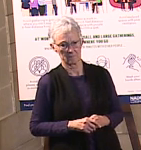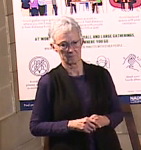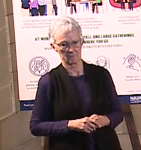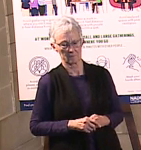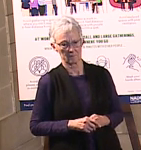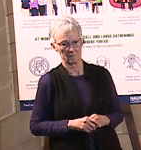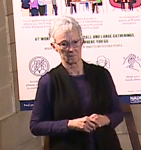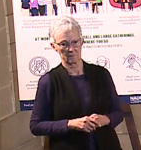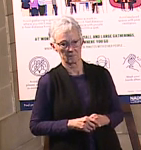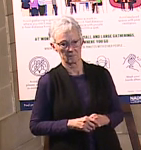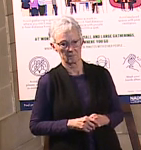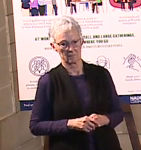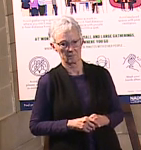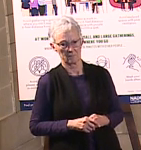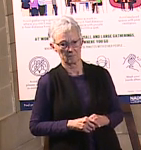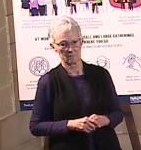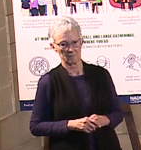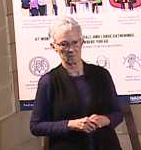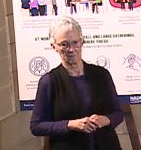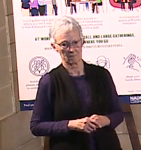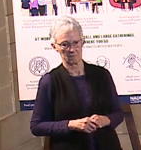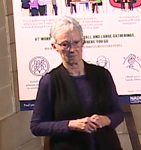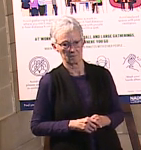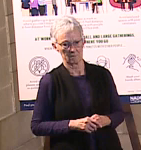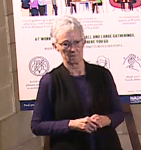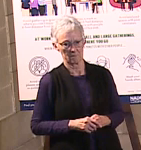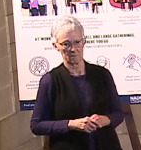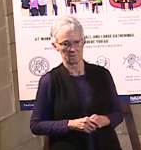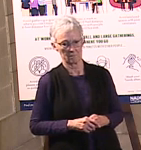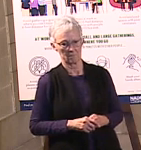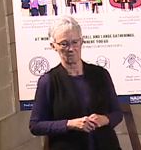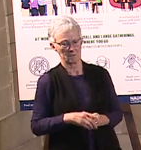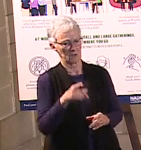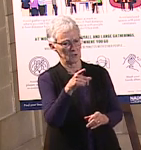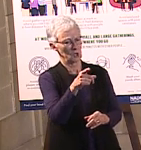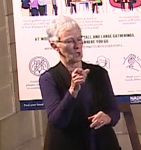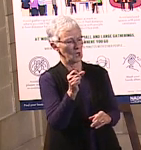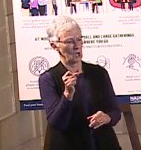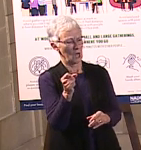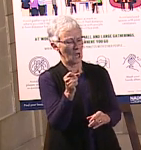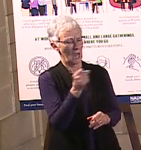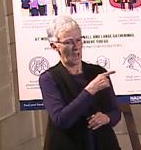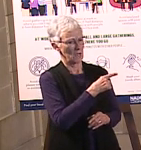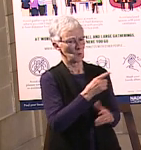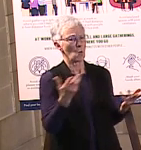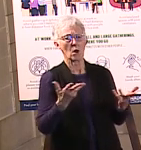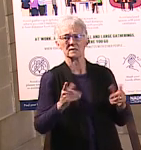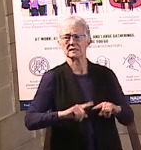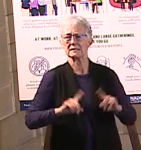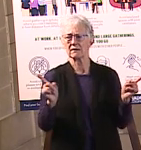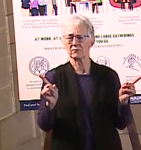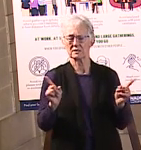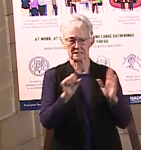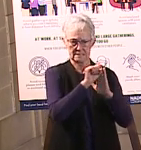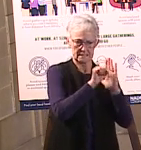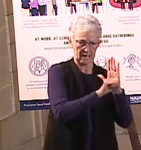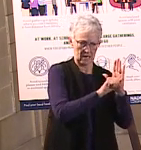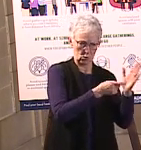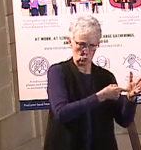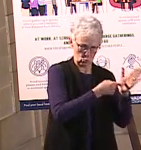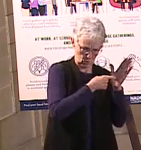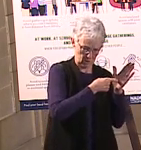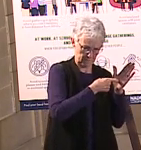what is required, say, in Omaha or in Lincoln? So what's the difference between what the state is requiring and